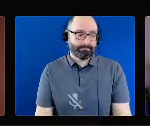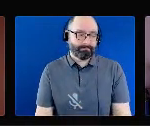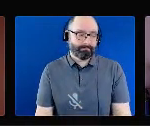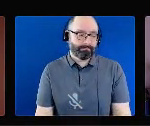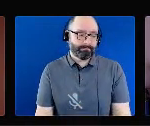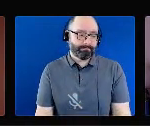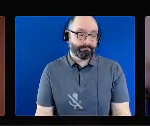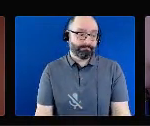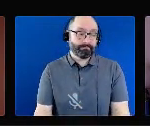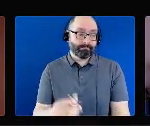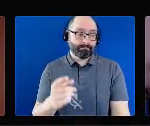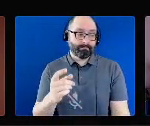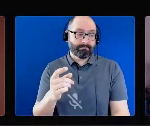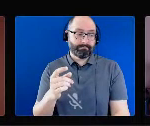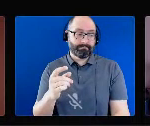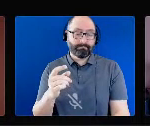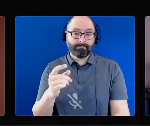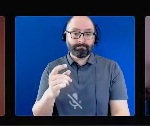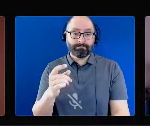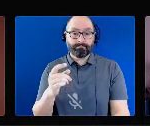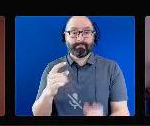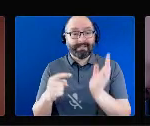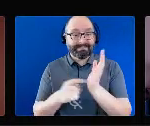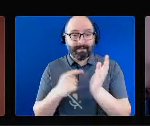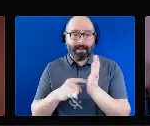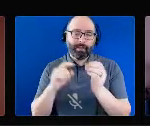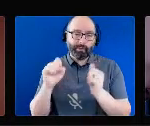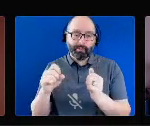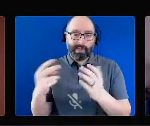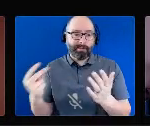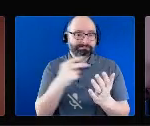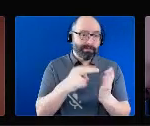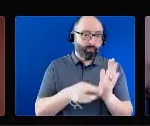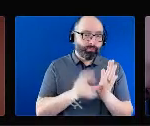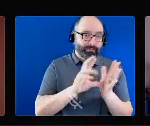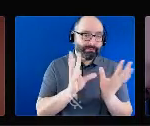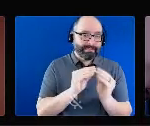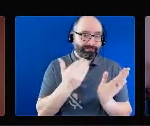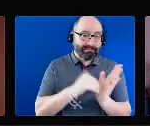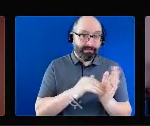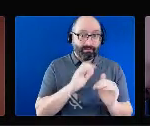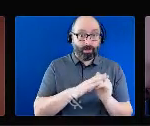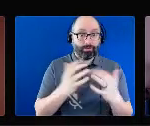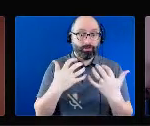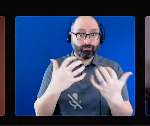Okay, often, okay, you can also come back and review this session later on Crowdcast. That's great.